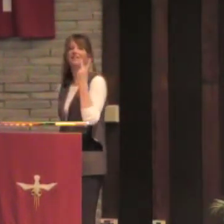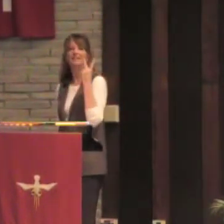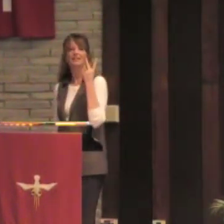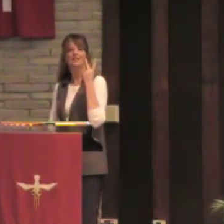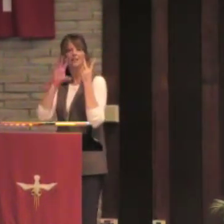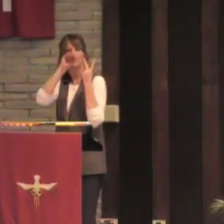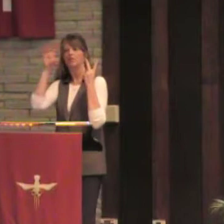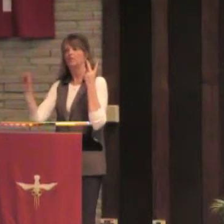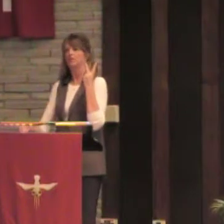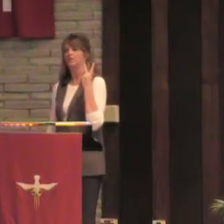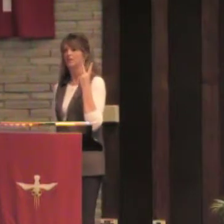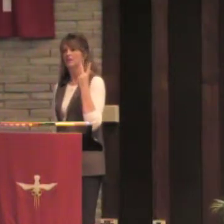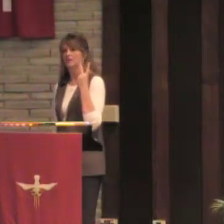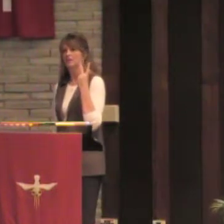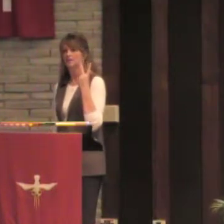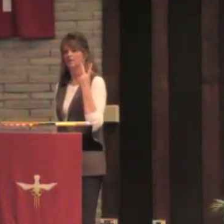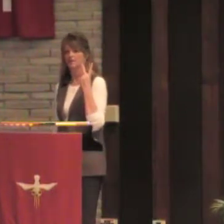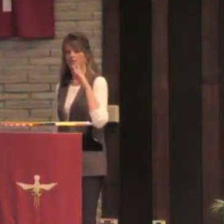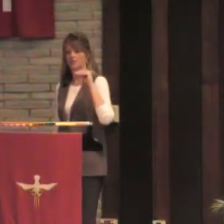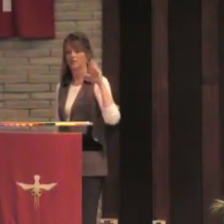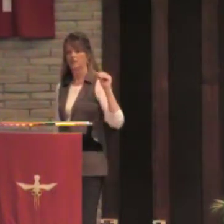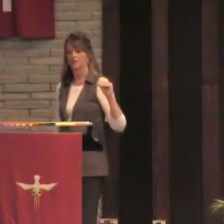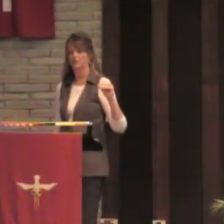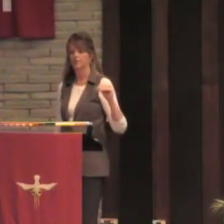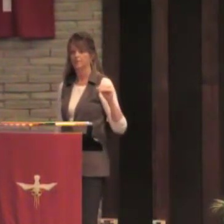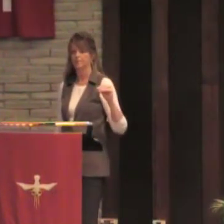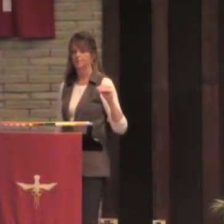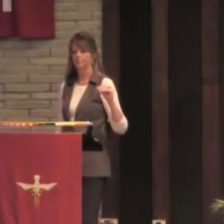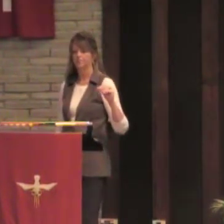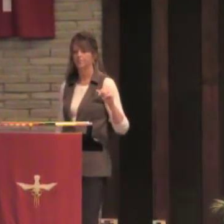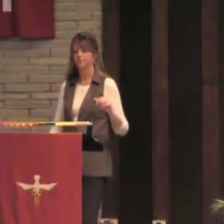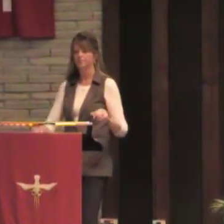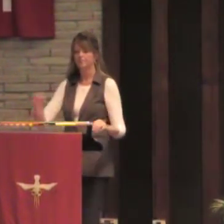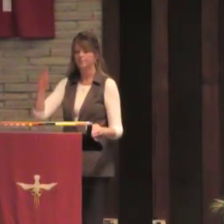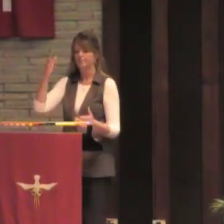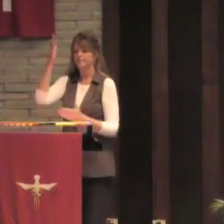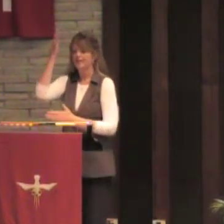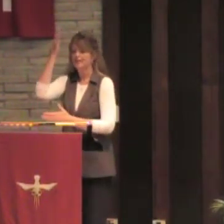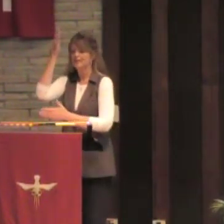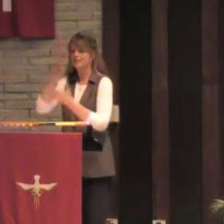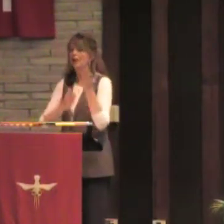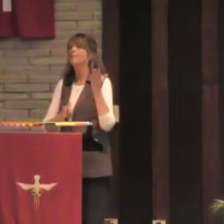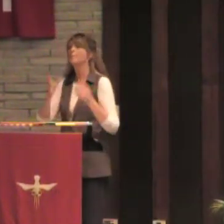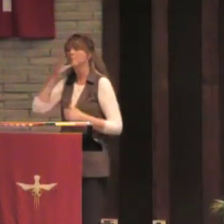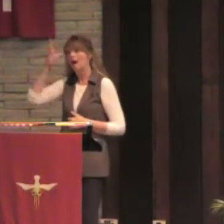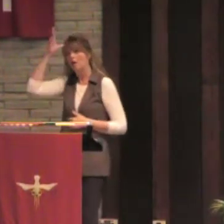that the children will follow the abusive parent. But there's also a 50-50 chance that they will follow the loving parent as well.